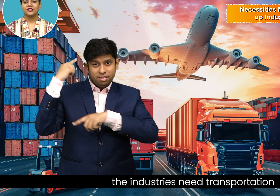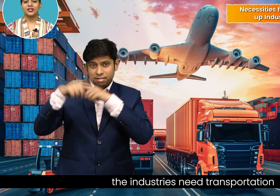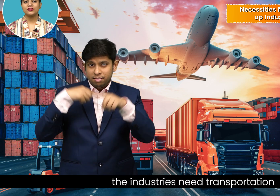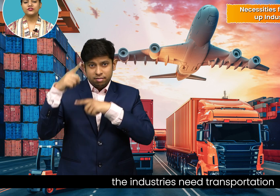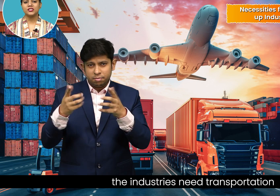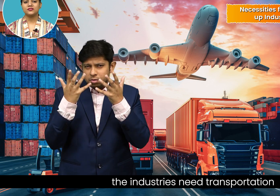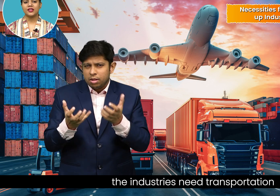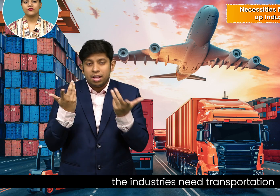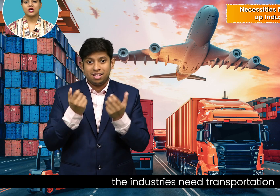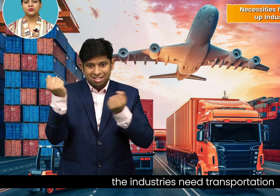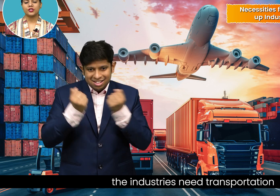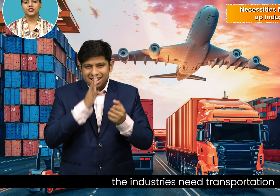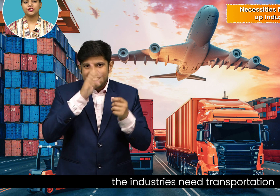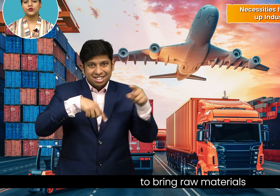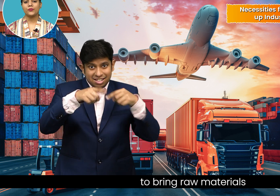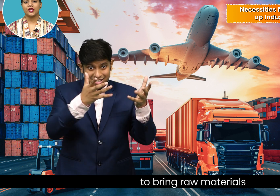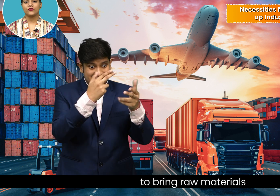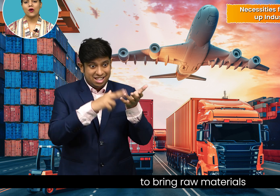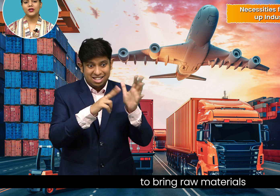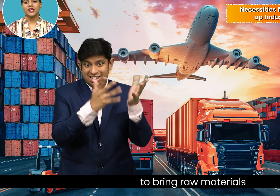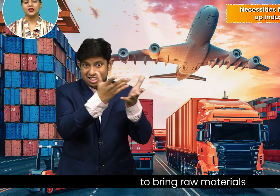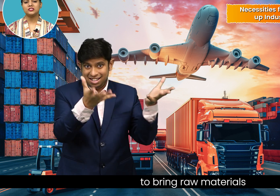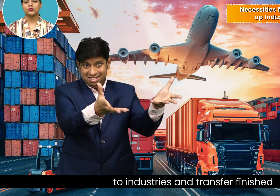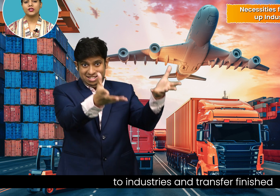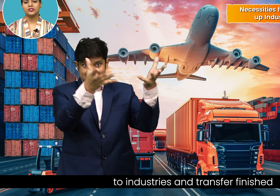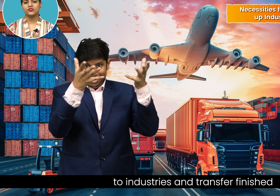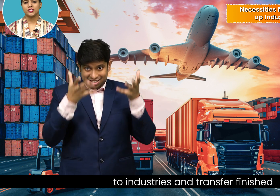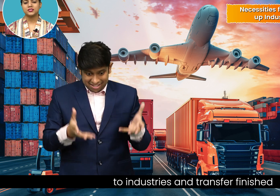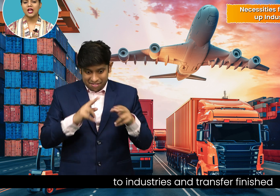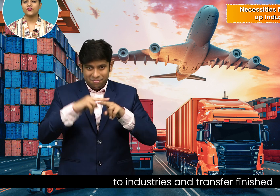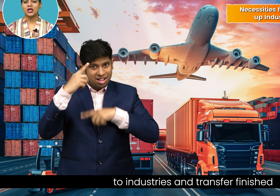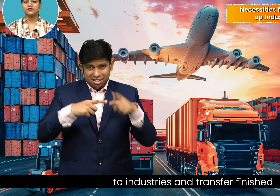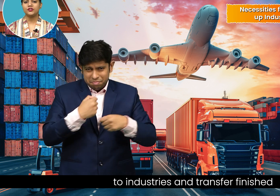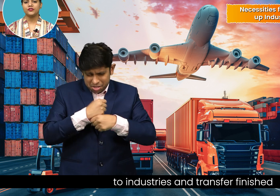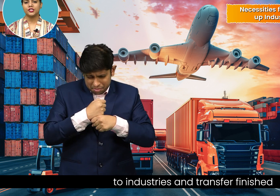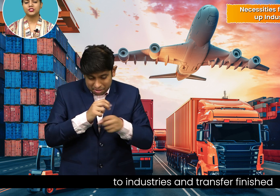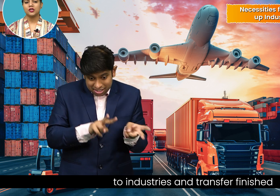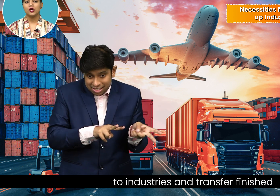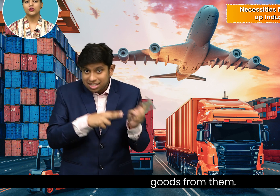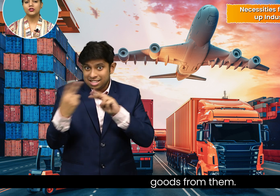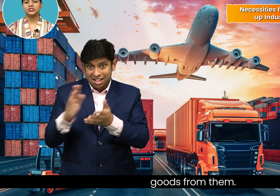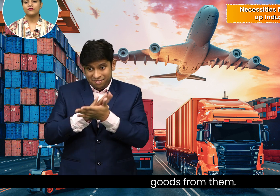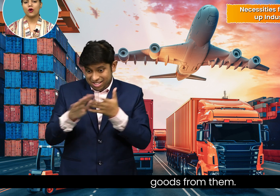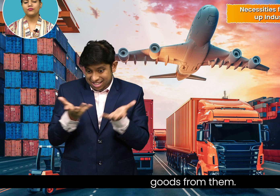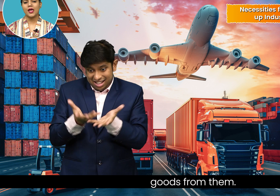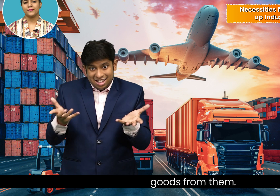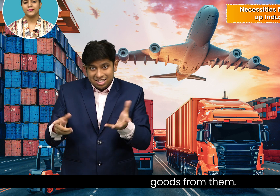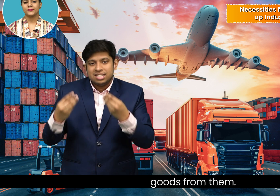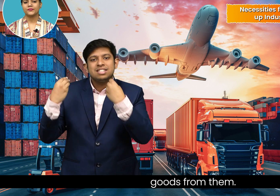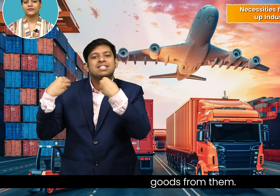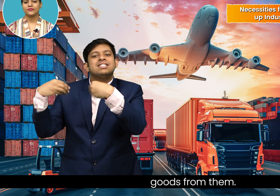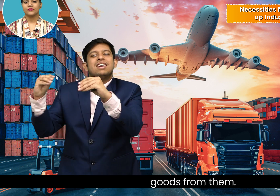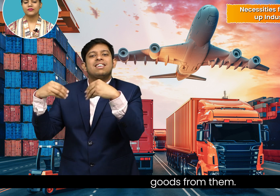Finally, the industries need transportation to bring raw materials to industries and transfer finished goods from